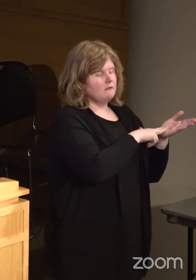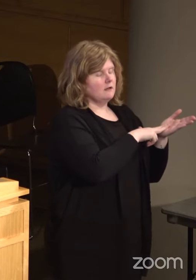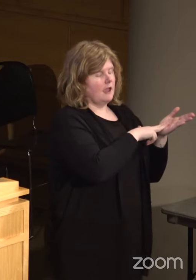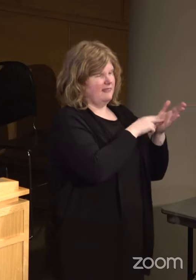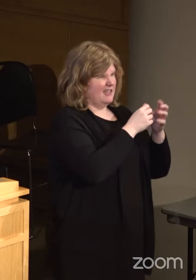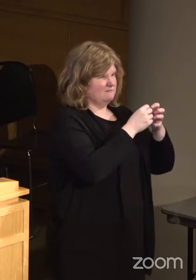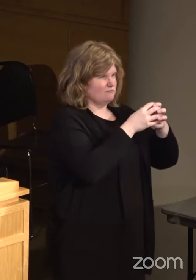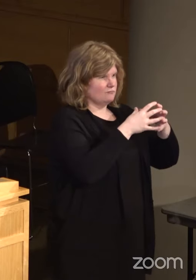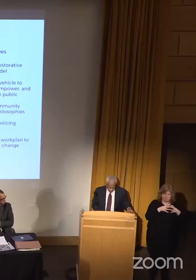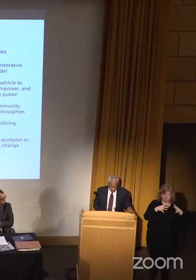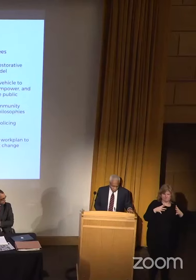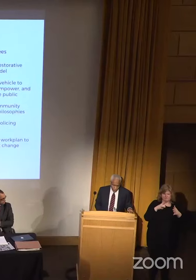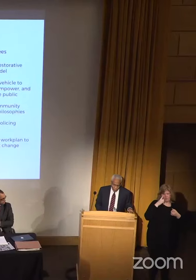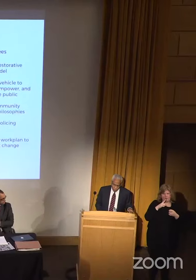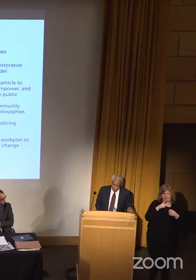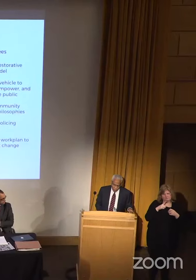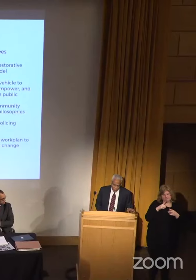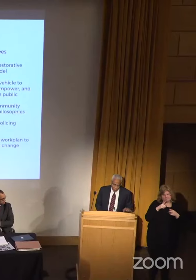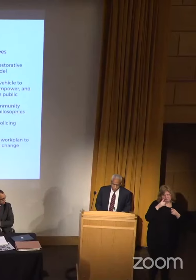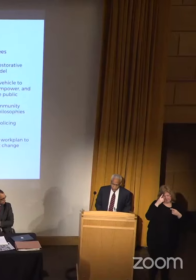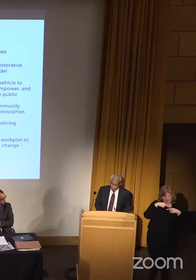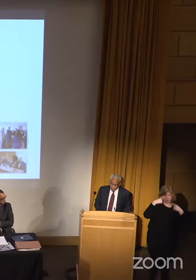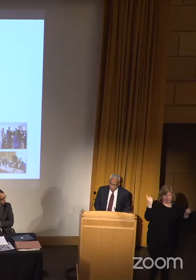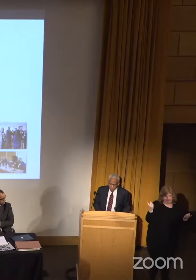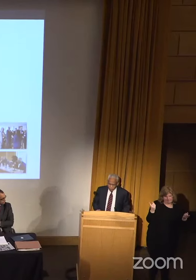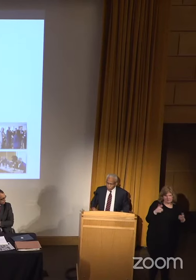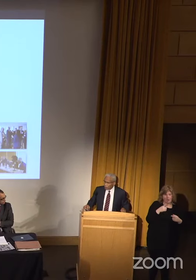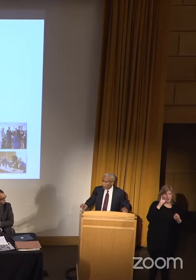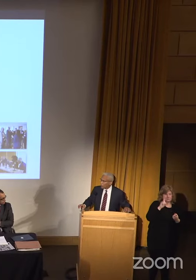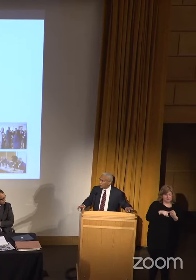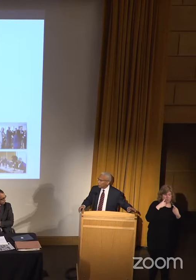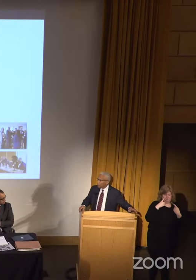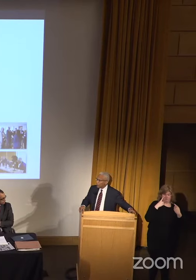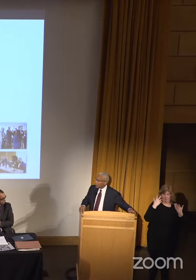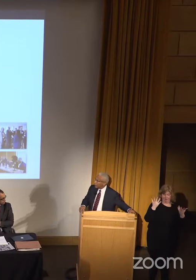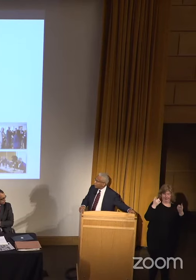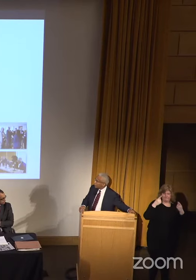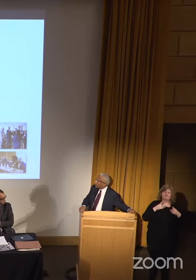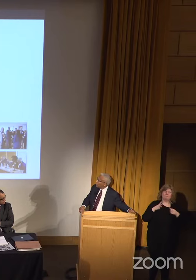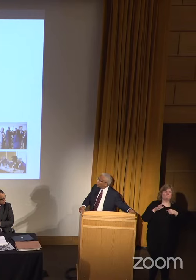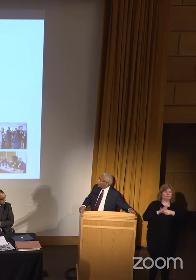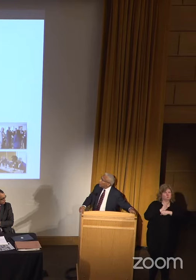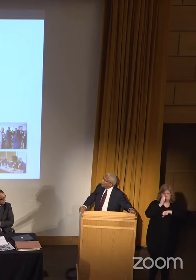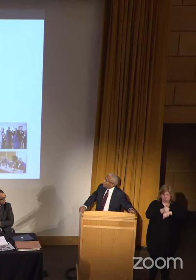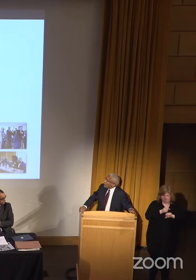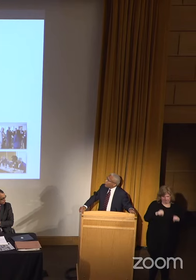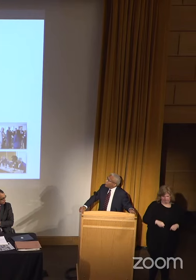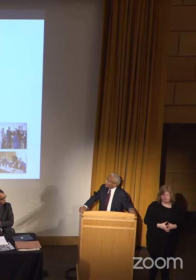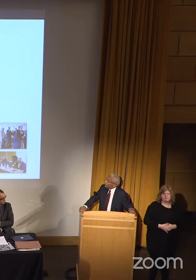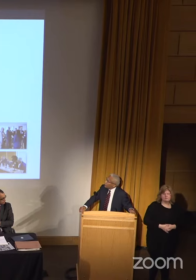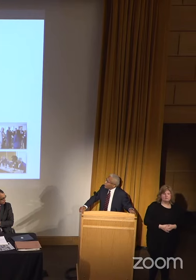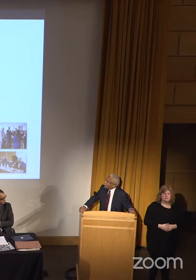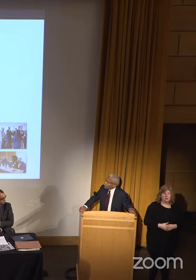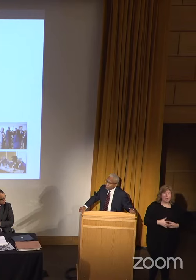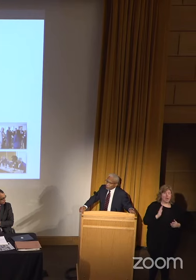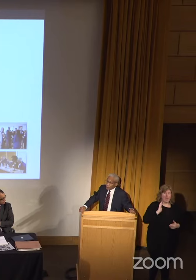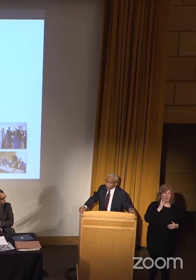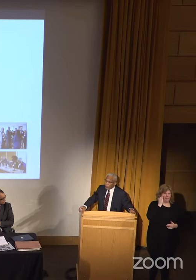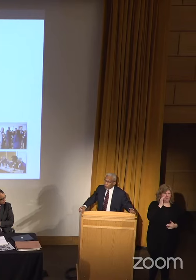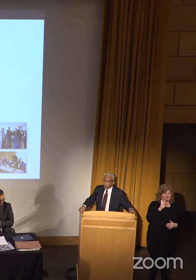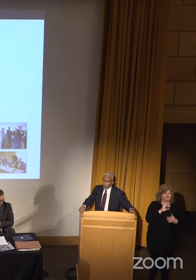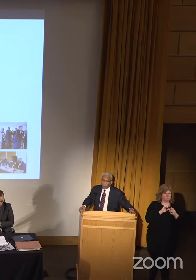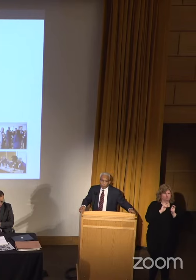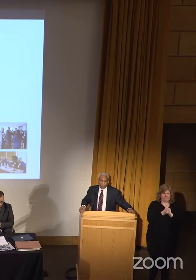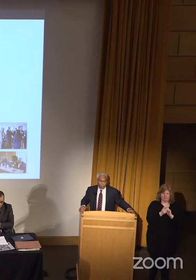points of disagreement until we achieve full implementation. Our theory of change is pretty